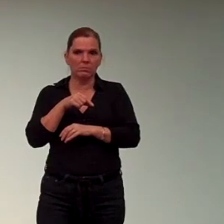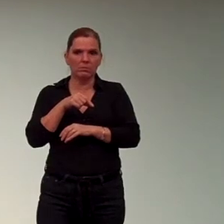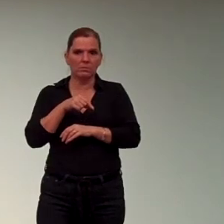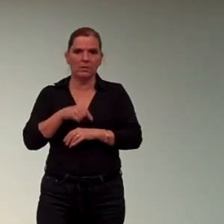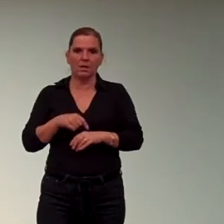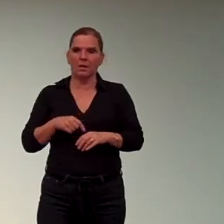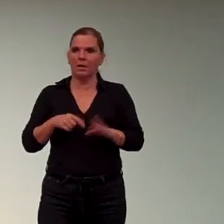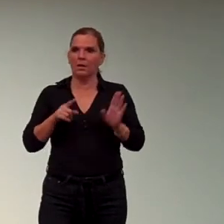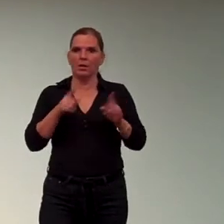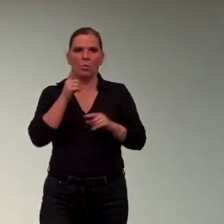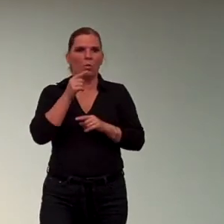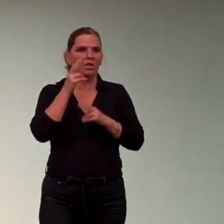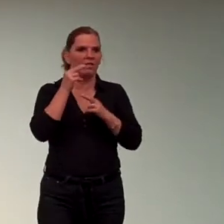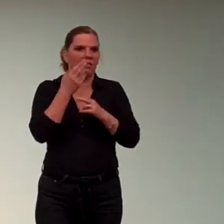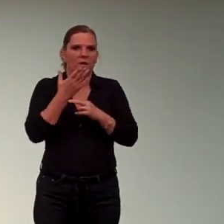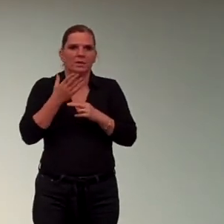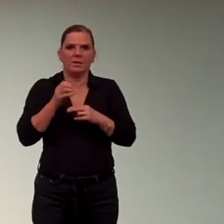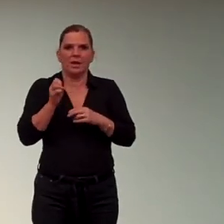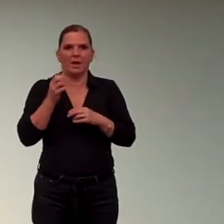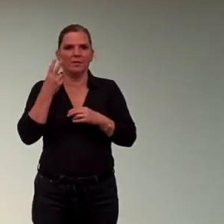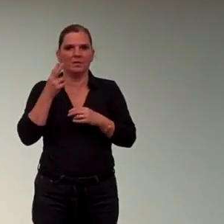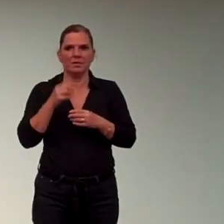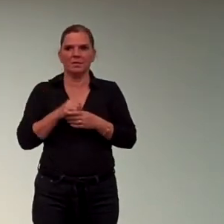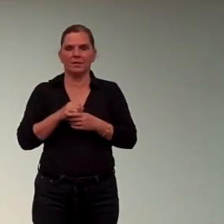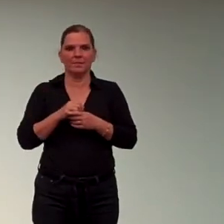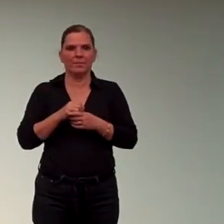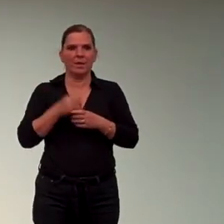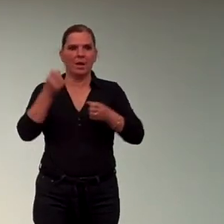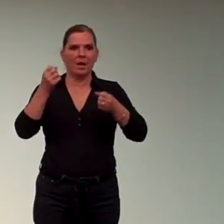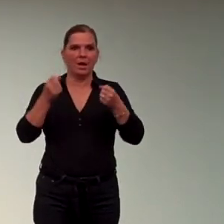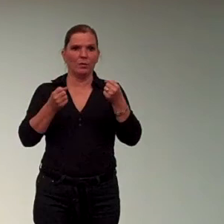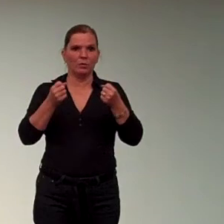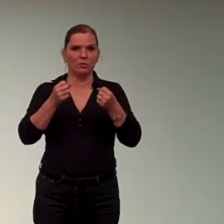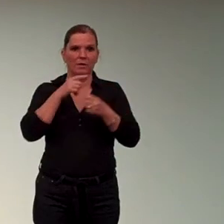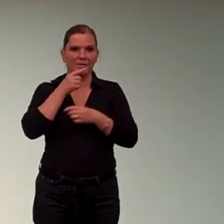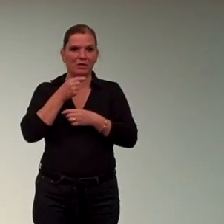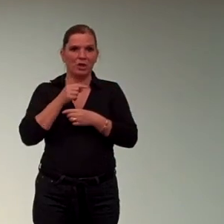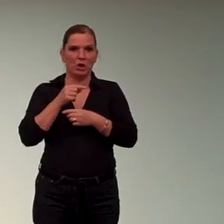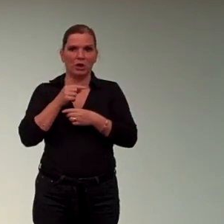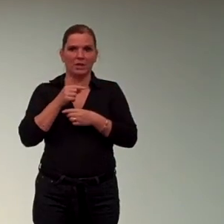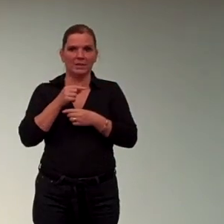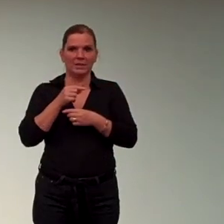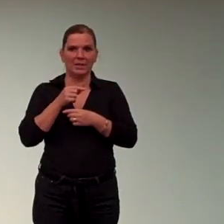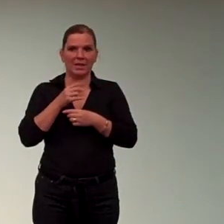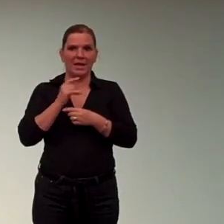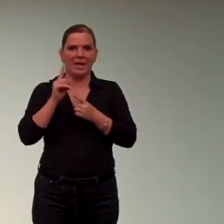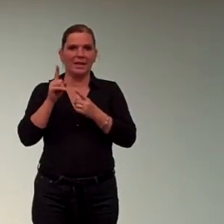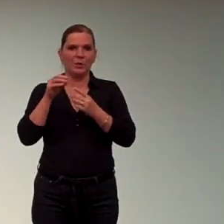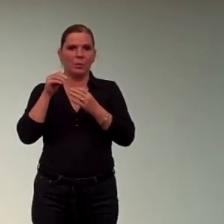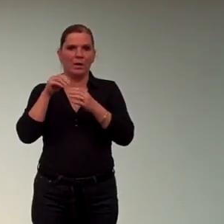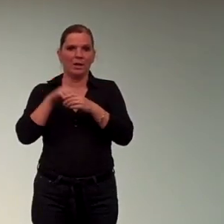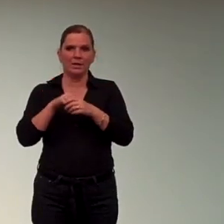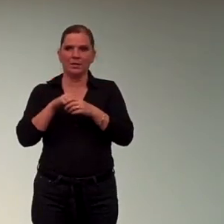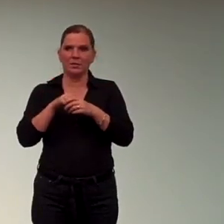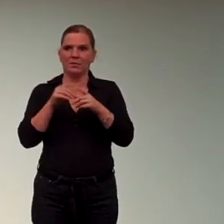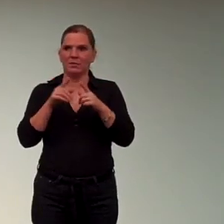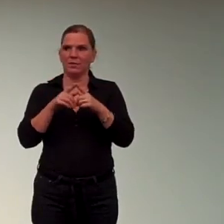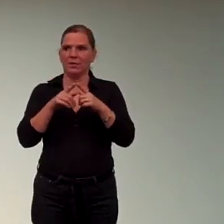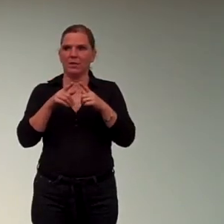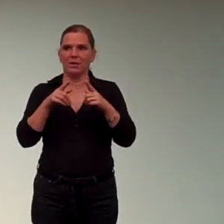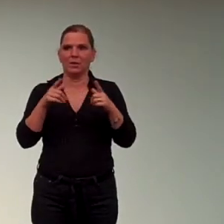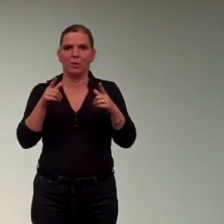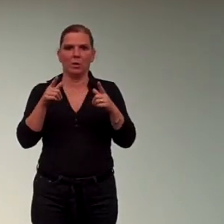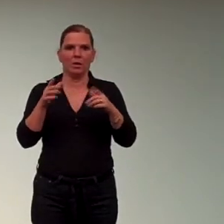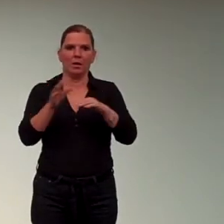Honest to goodness, one of the funniest things I ever read was an account. They're driving turkeys to market, and they went into a very long covered